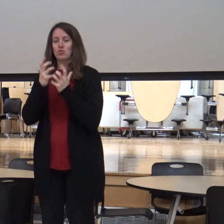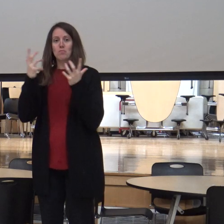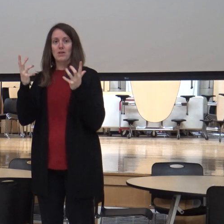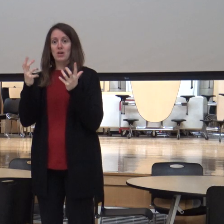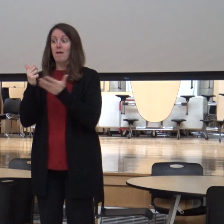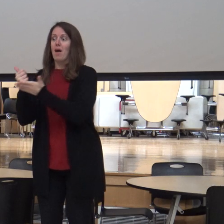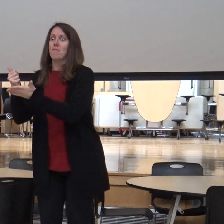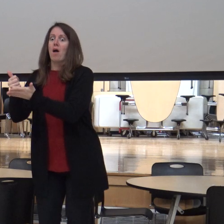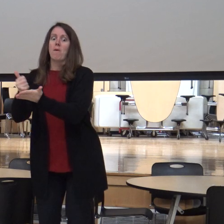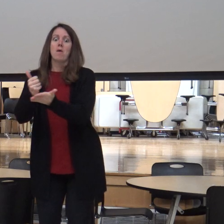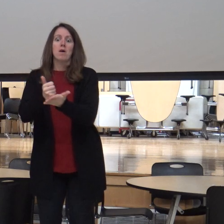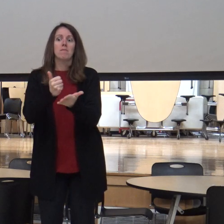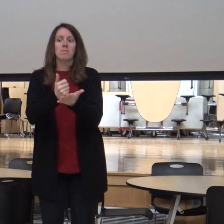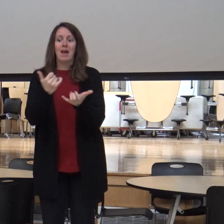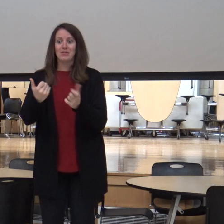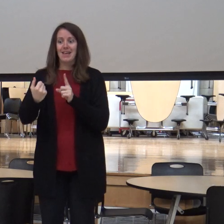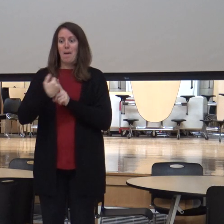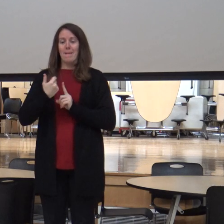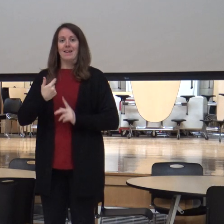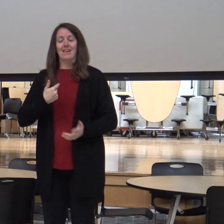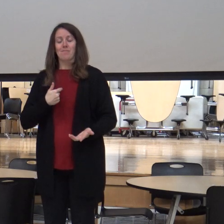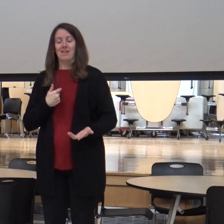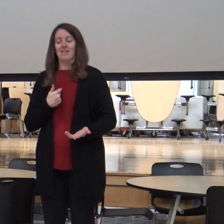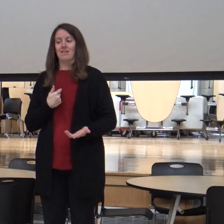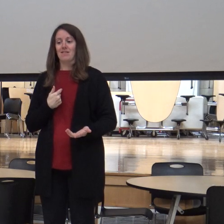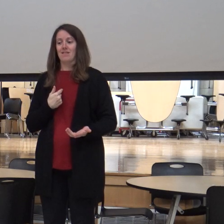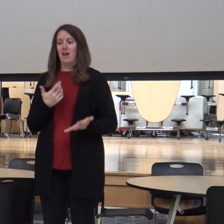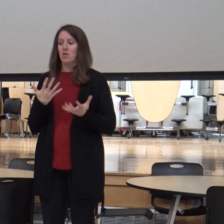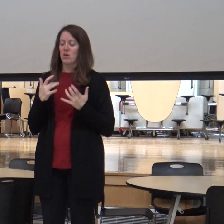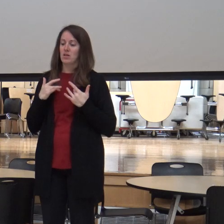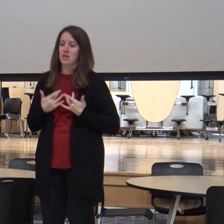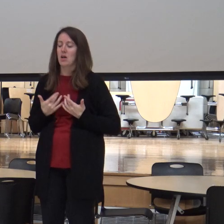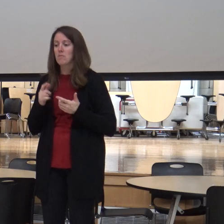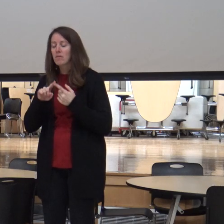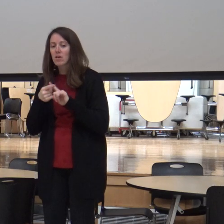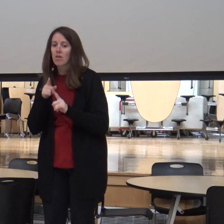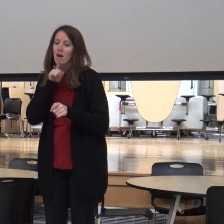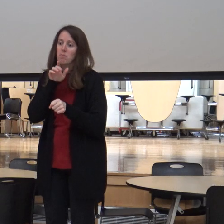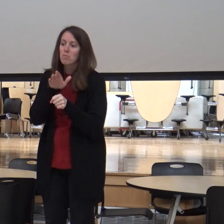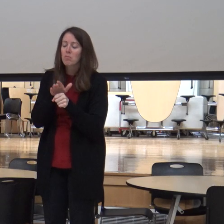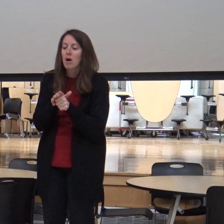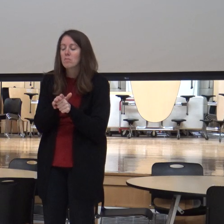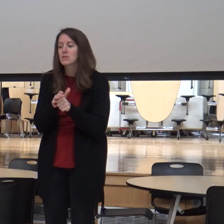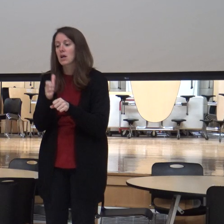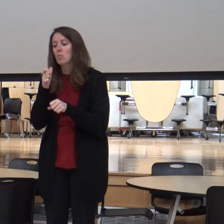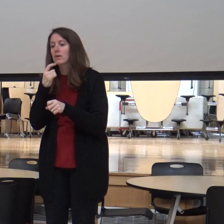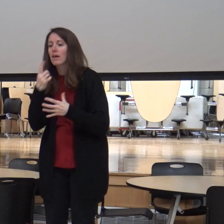affecting them, and they don't want to let their friends down. I promise I'm going to tell that parent.